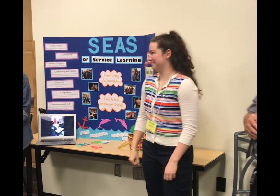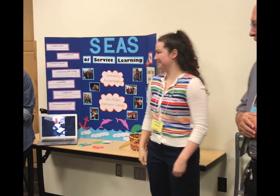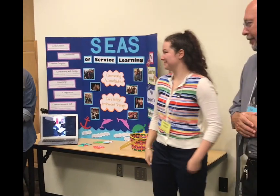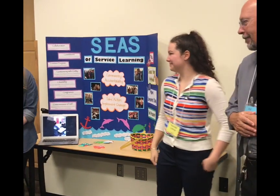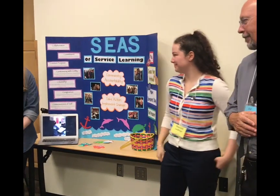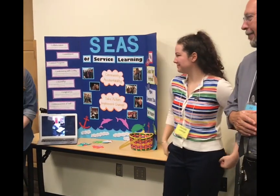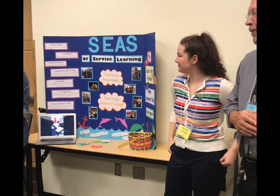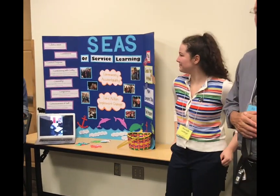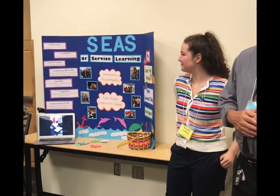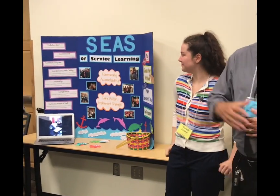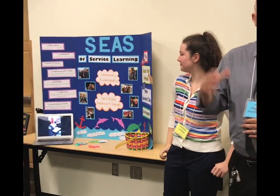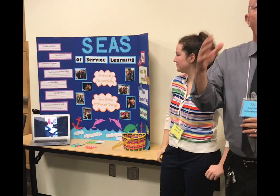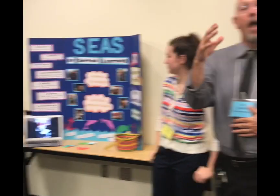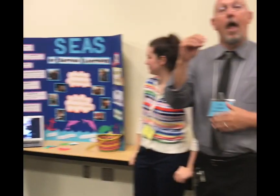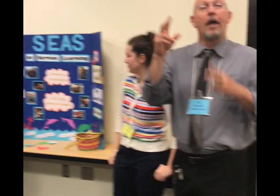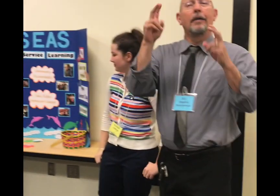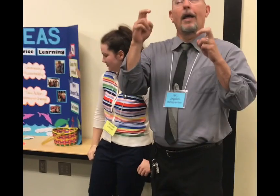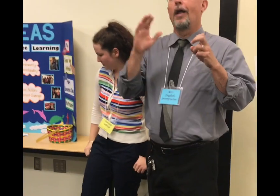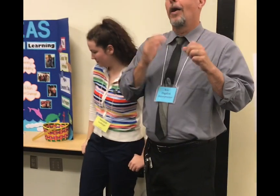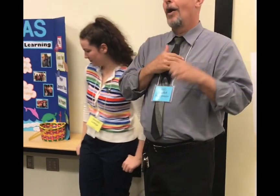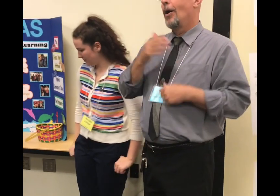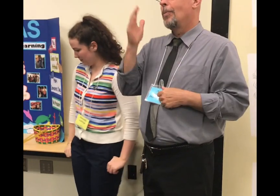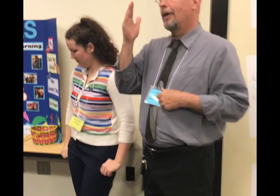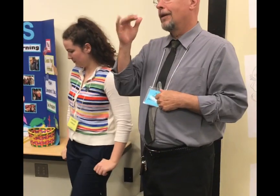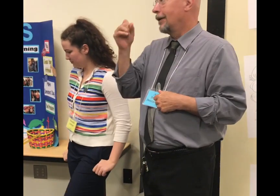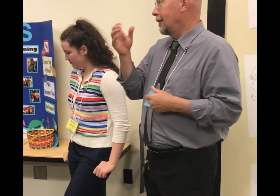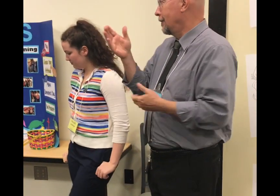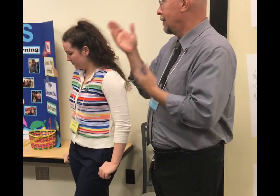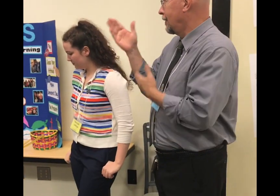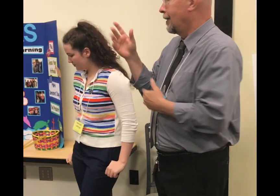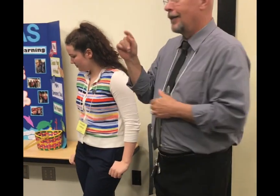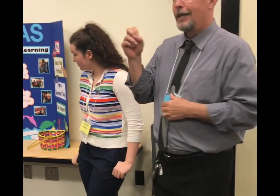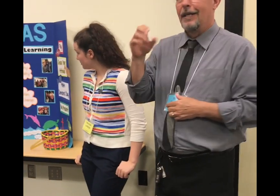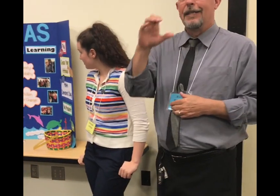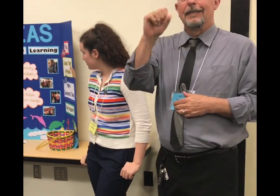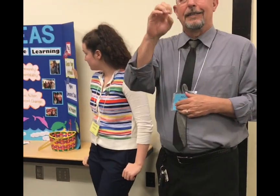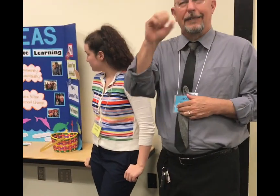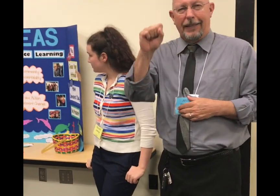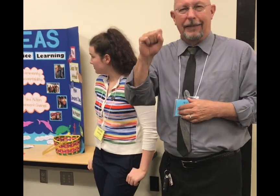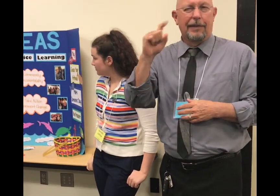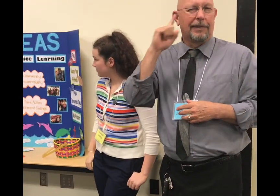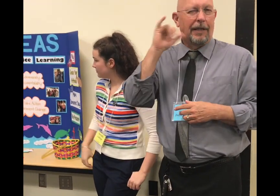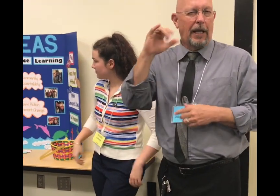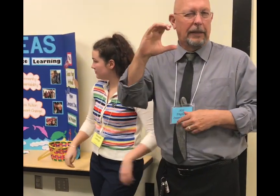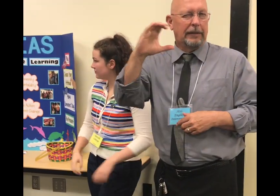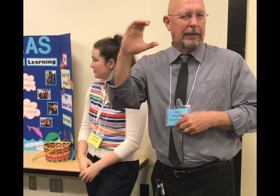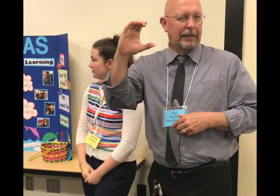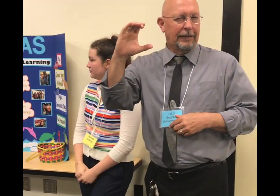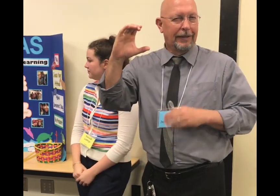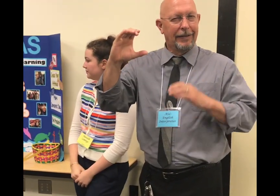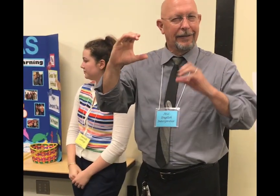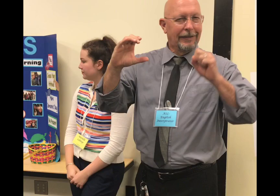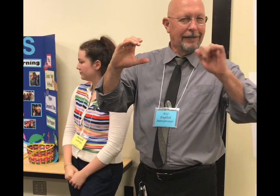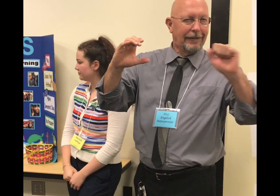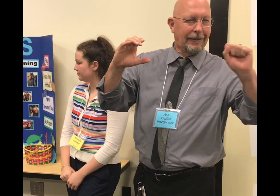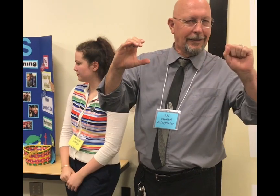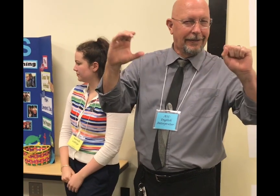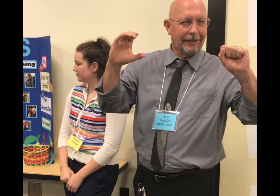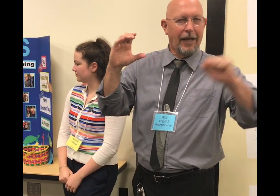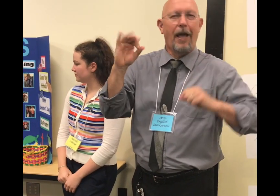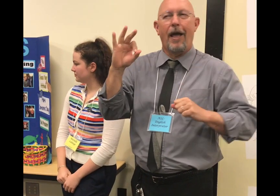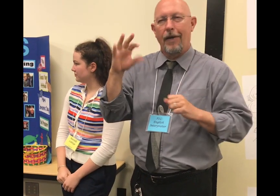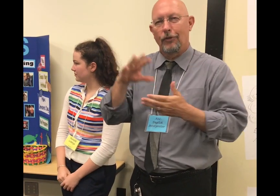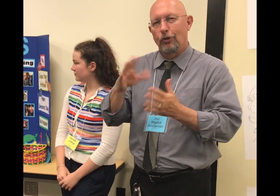name's Marielle, and the title of our presentation is The Seeds of Service Learning. In our course, we were introduced to several different